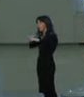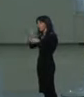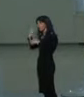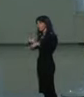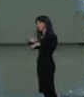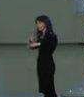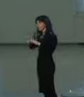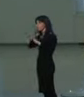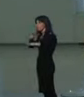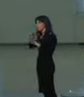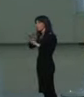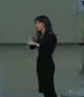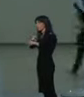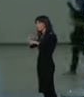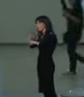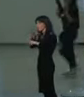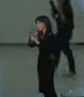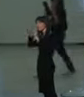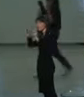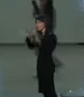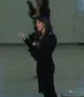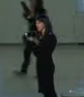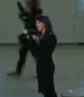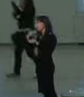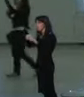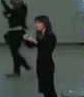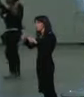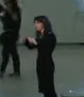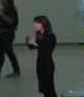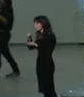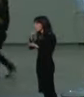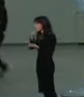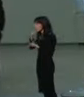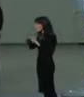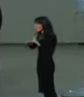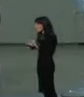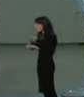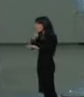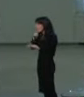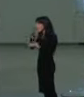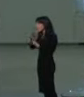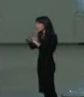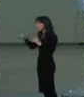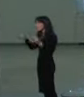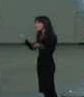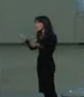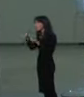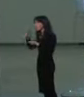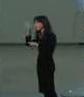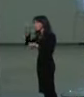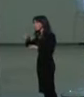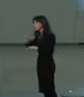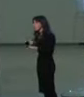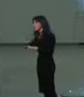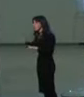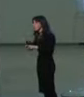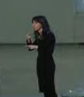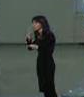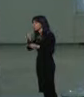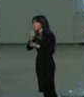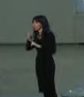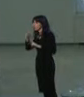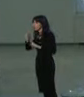marketing campaign. And so, how could you do this? It's not marketing. And Trent Reznor was saying, it's not marketing, it is the album. And this is something